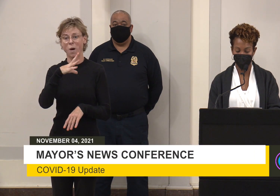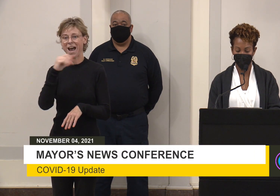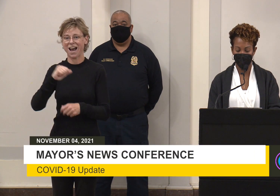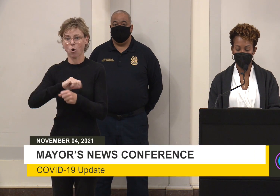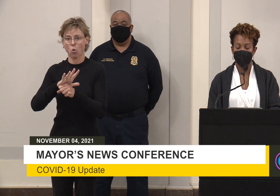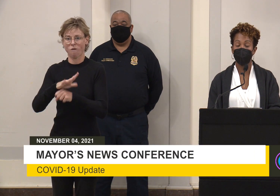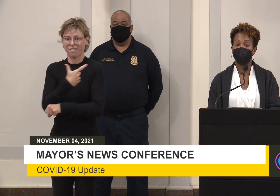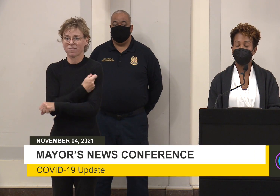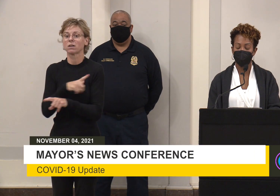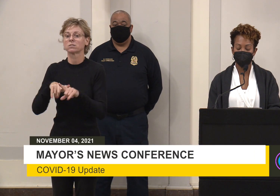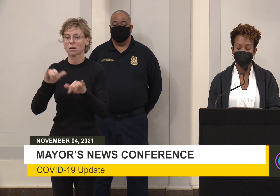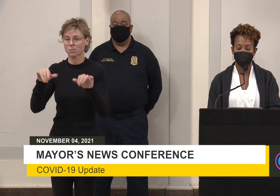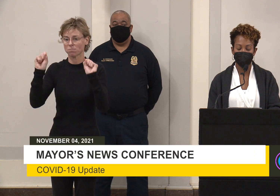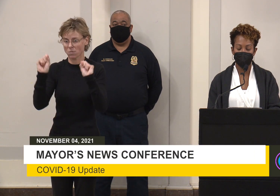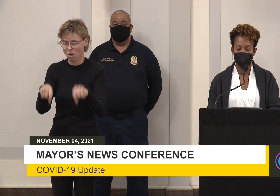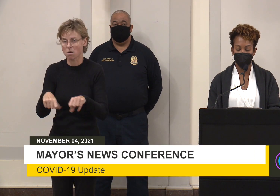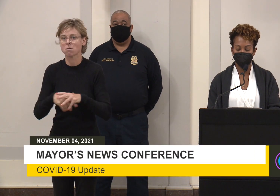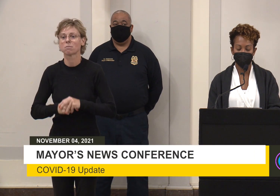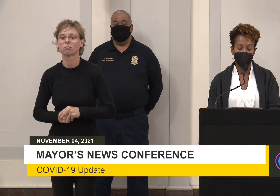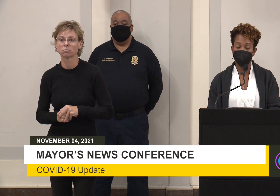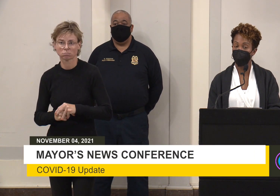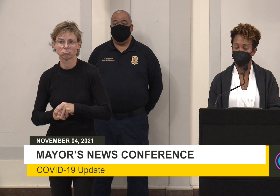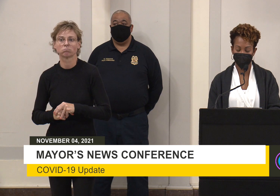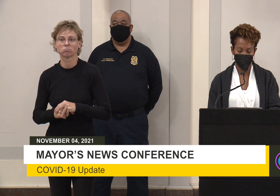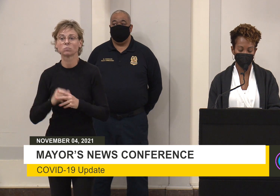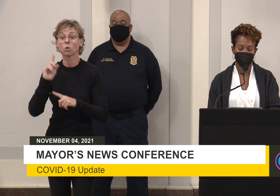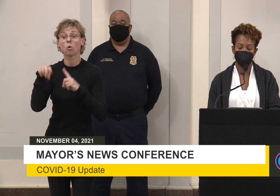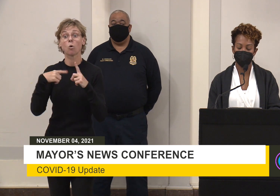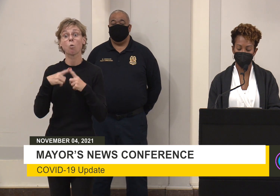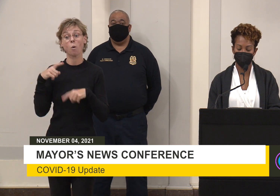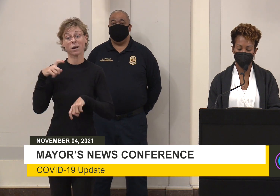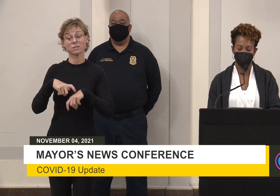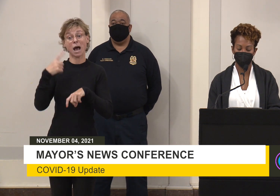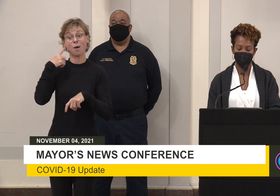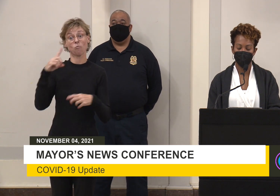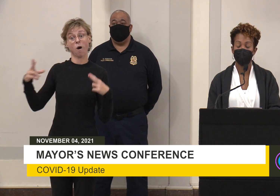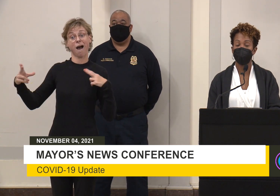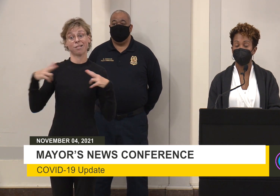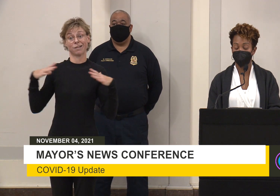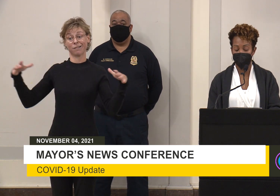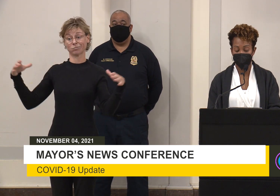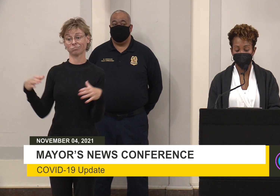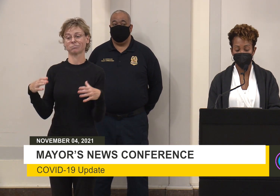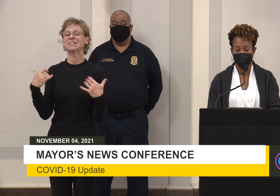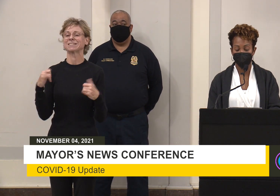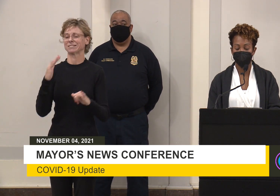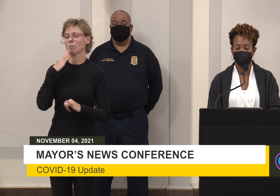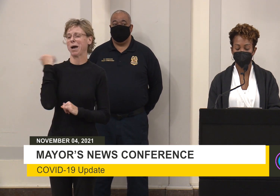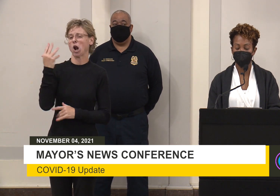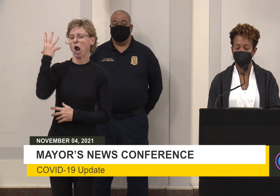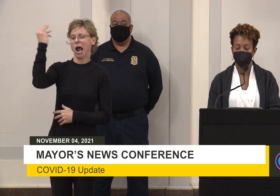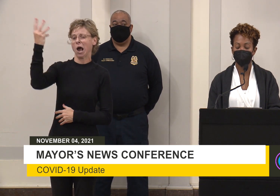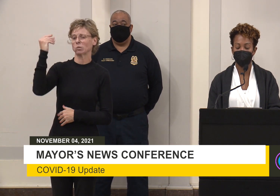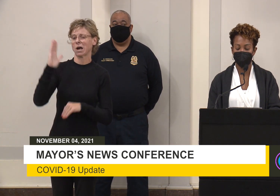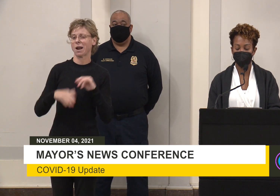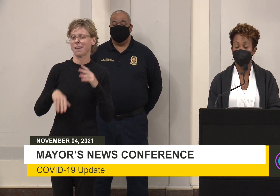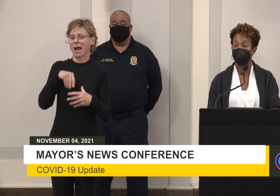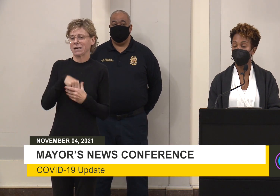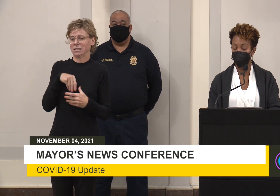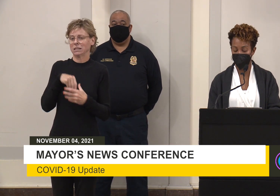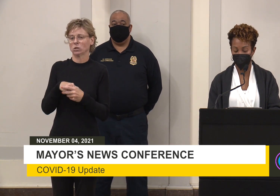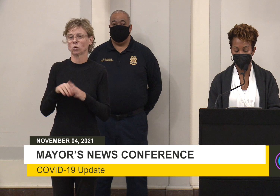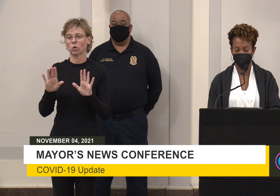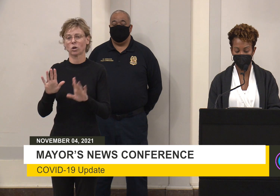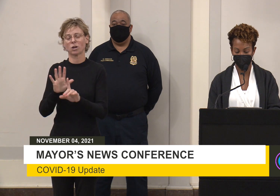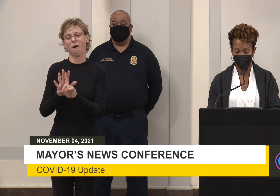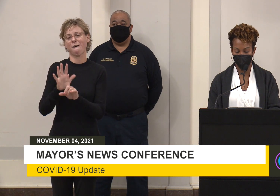time. When it comes to holiday gatherings, outdoors is still safer than indoors. During the holiday season, continue to avoid crowded,